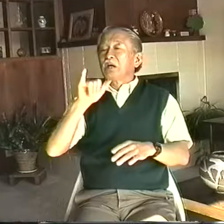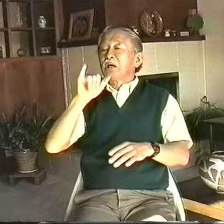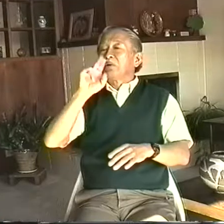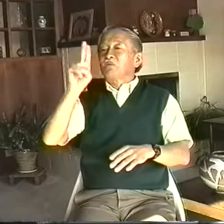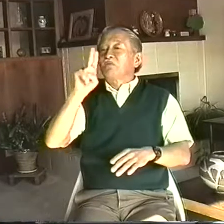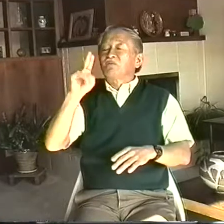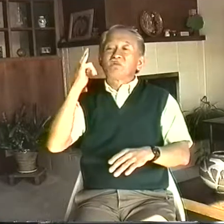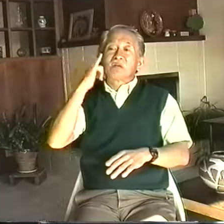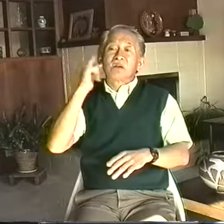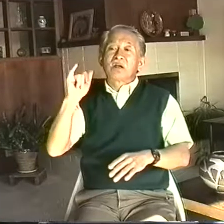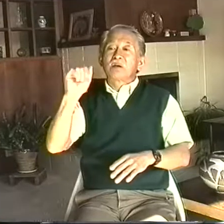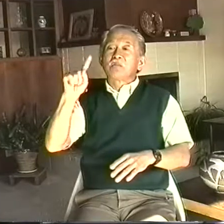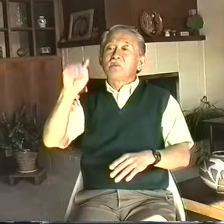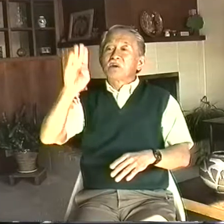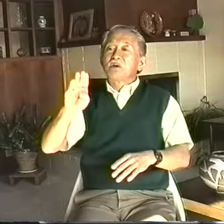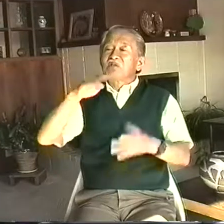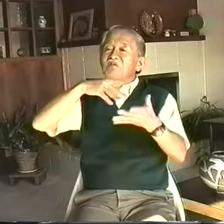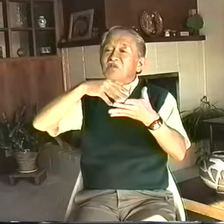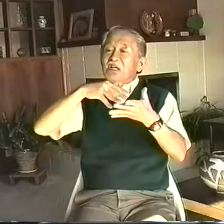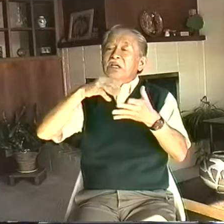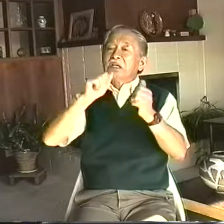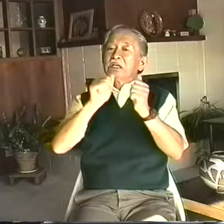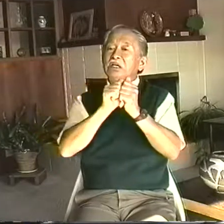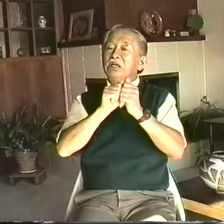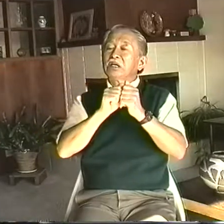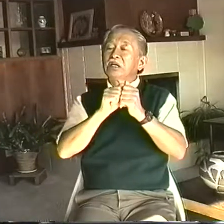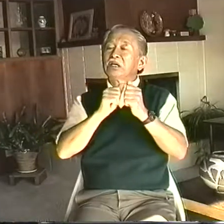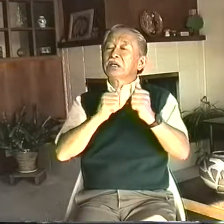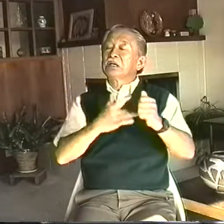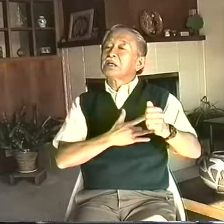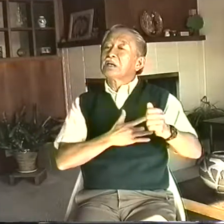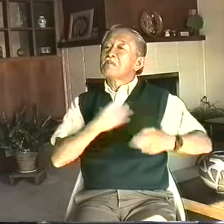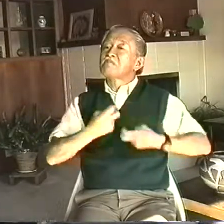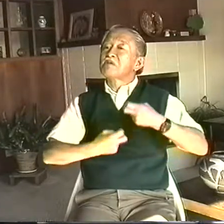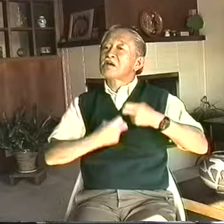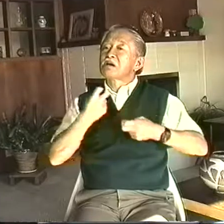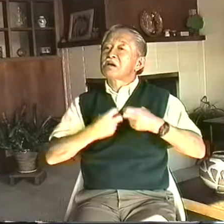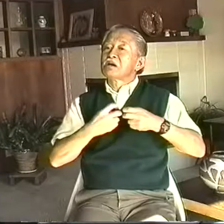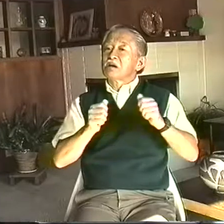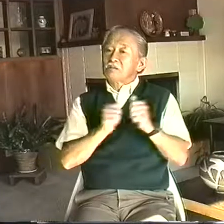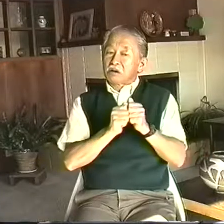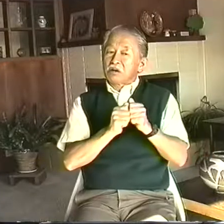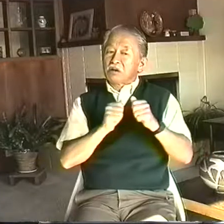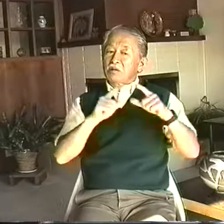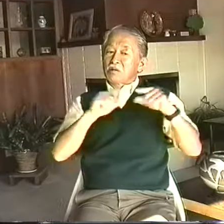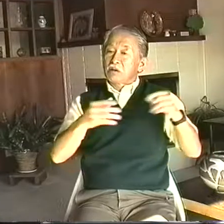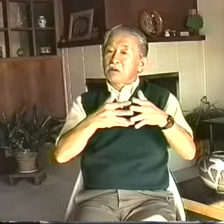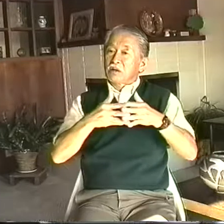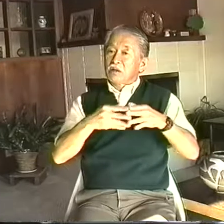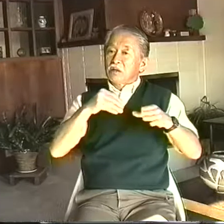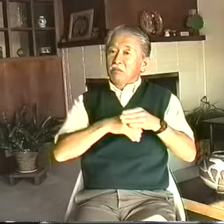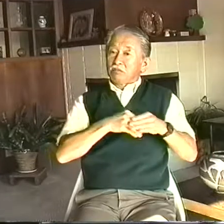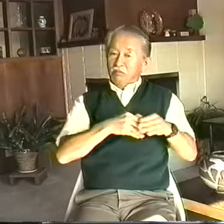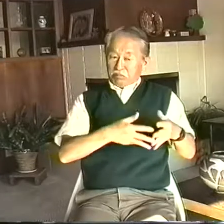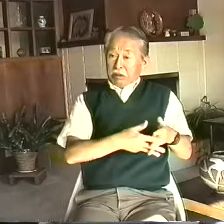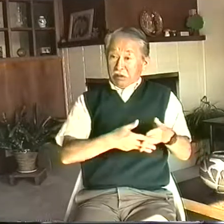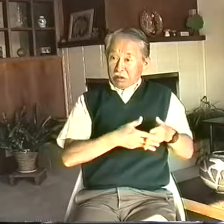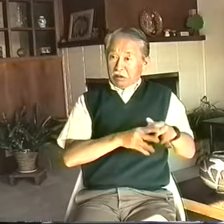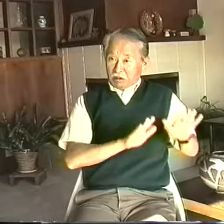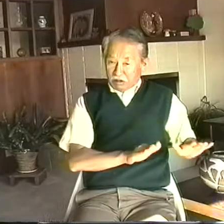My father was one of the guinea pigs chosen by the University of California at Berkeley to study heart disease in Japanese